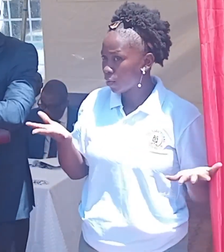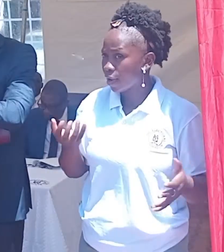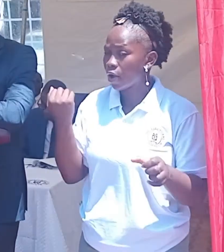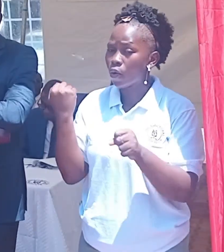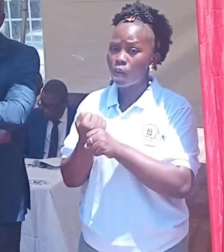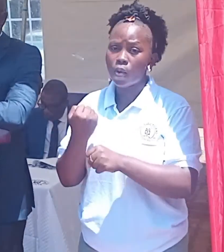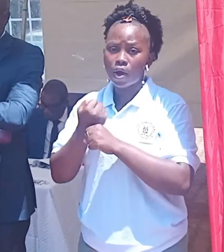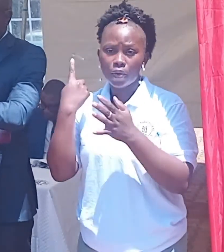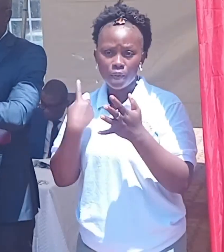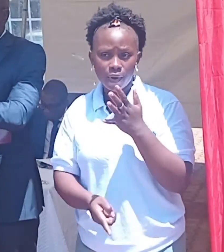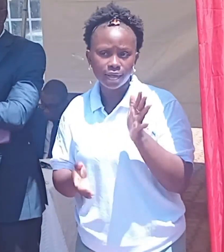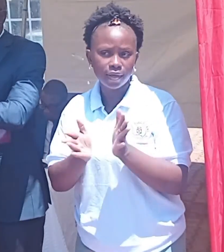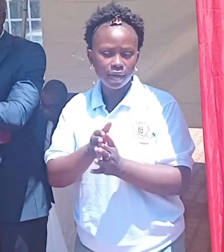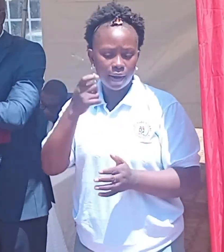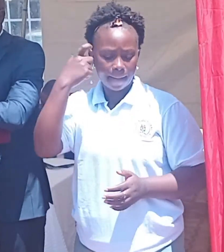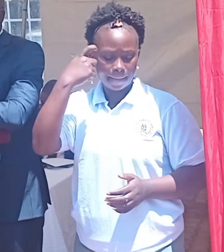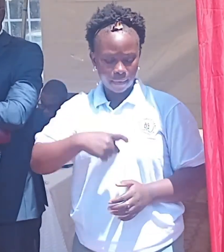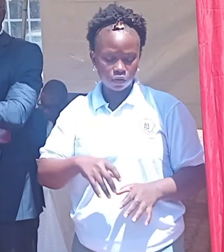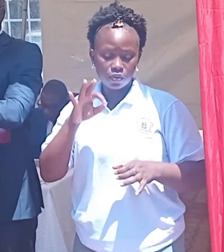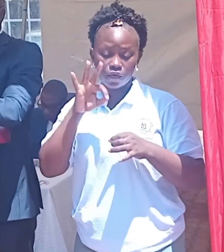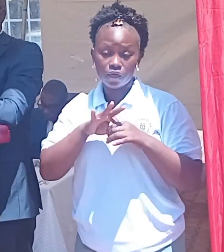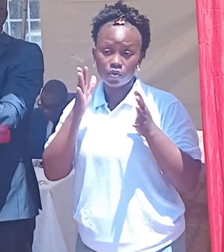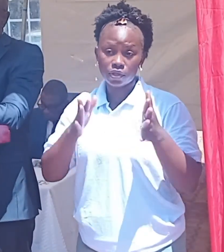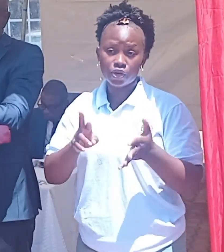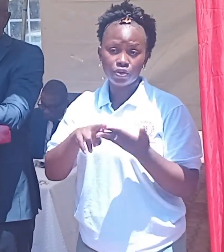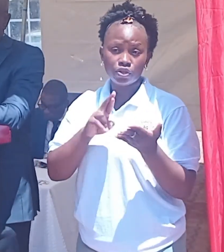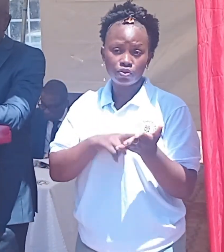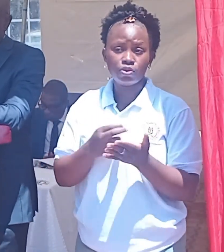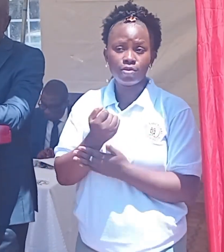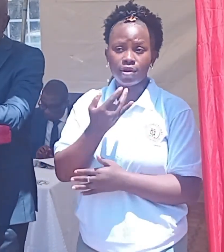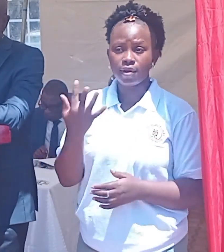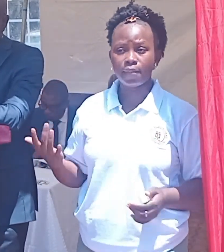occupation, and a personal voter registration number.